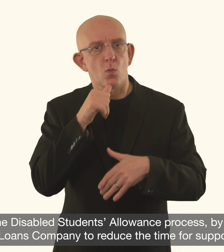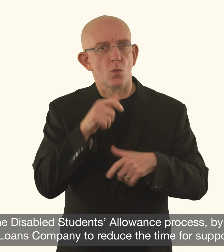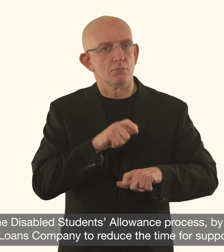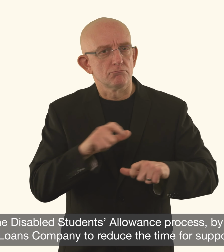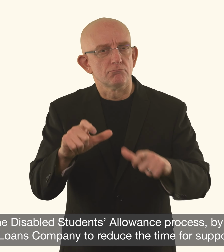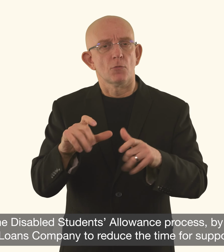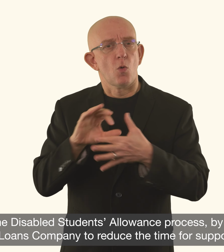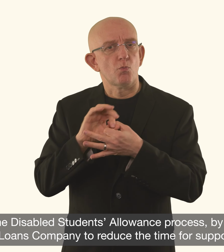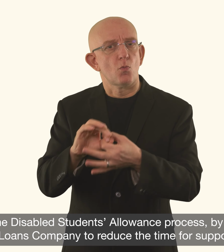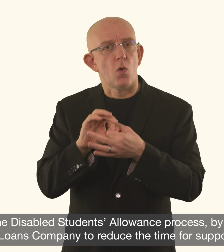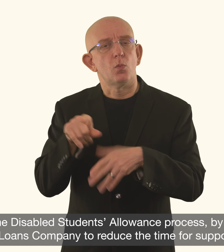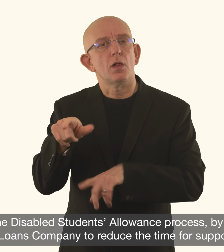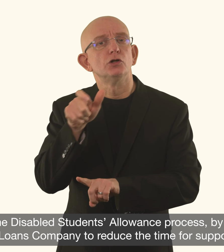to reduce the time for support to be agreed.